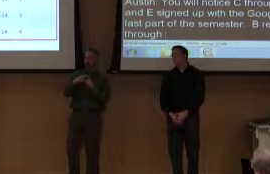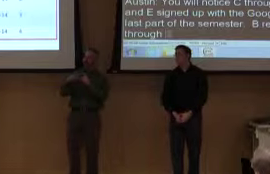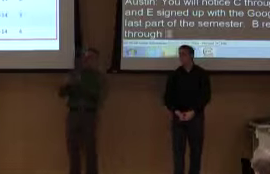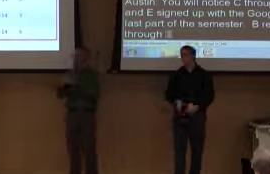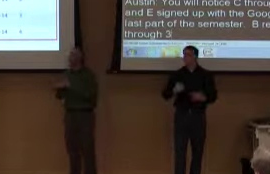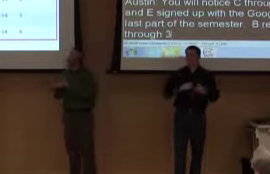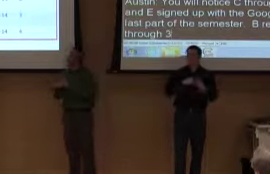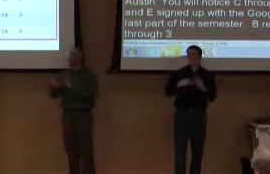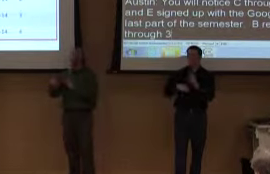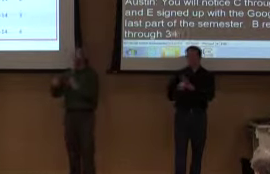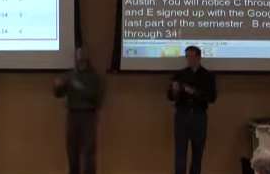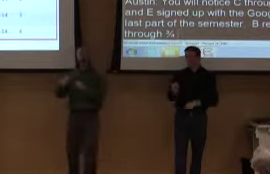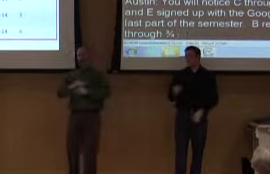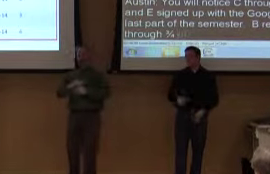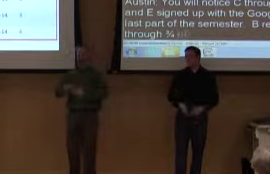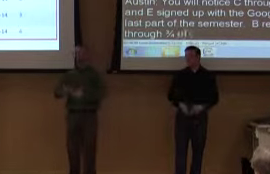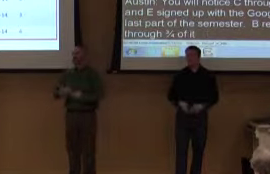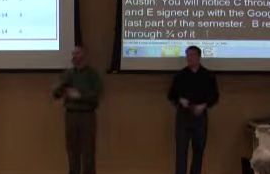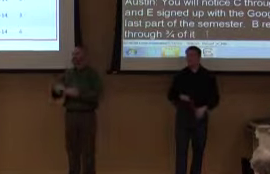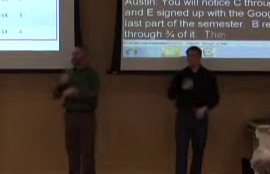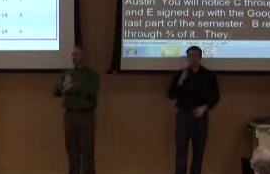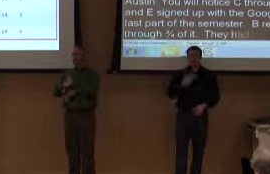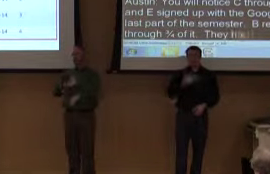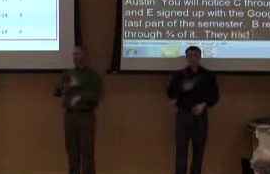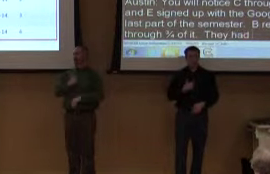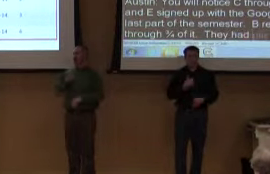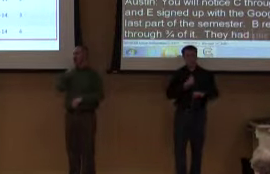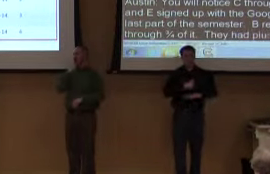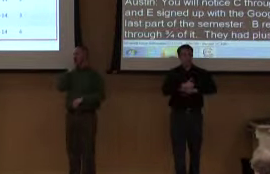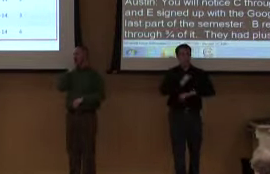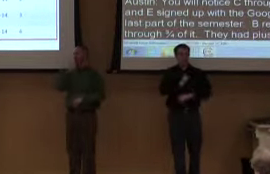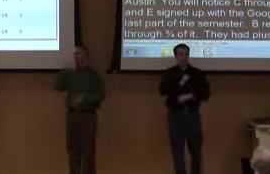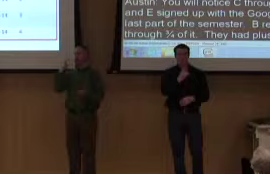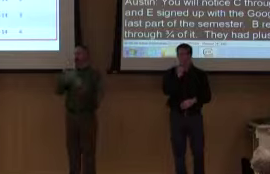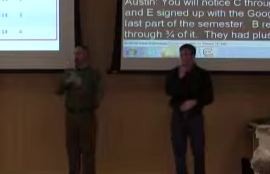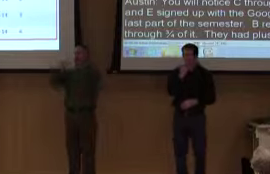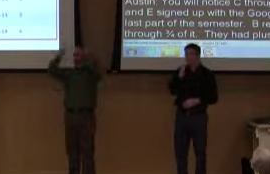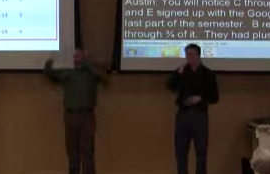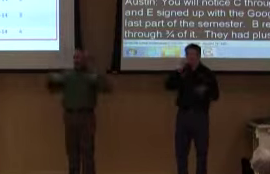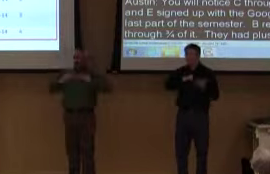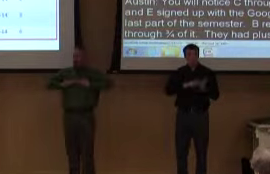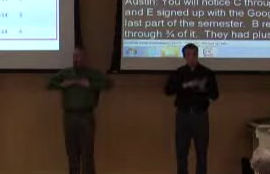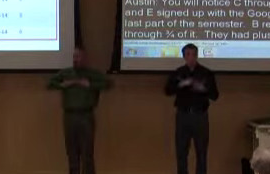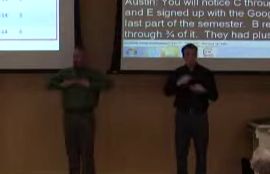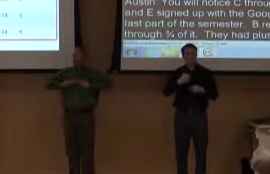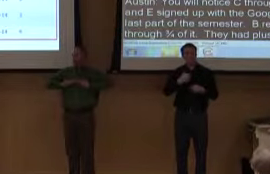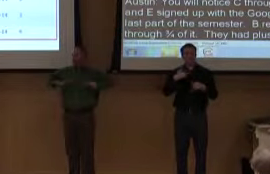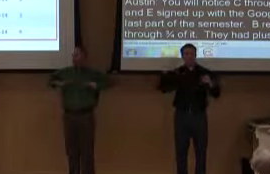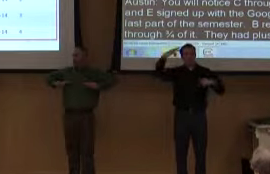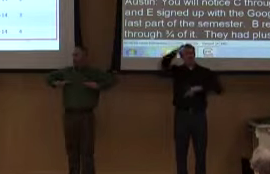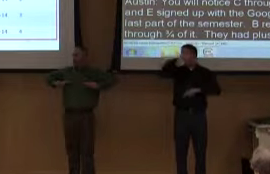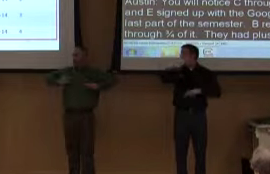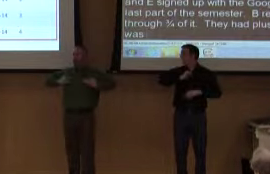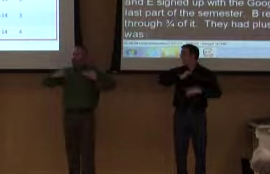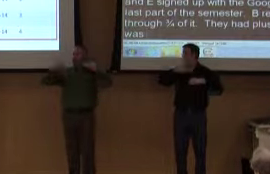they had pluses and minuses. I'll admit, I actually set myself up wrong. If you'll notice, I was cutting myself